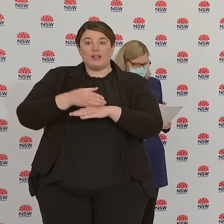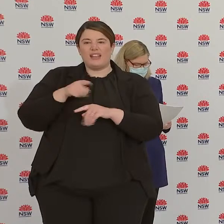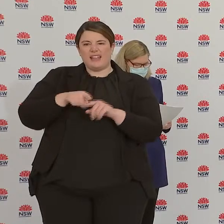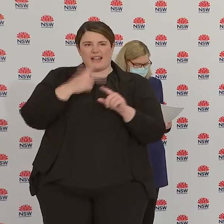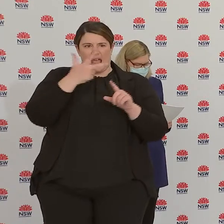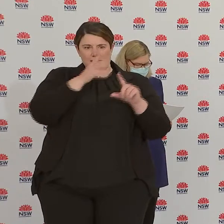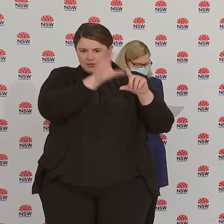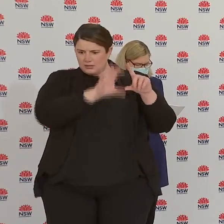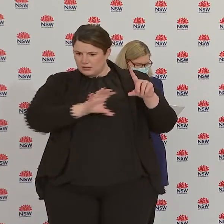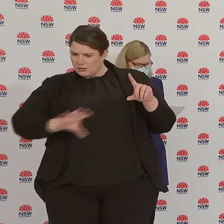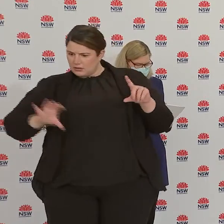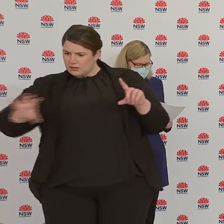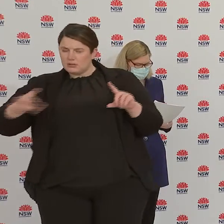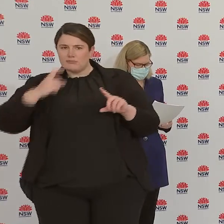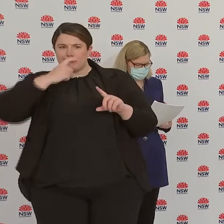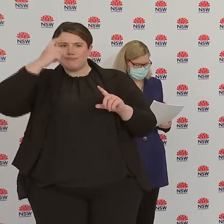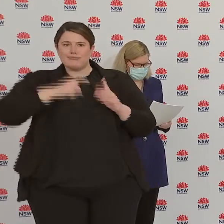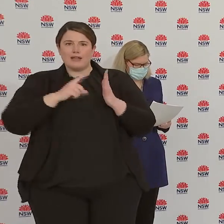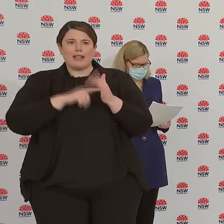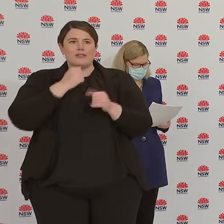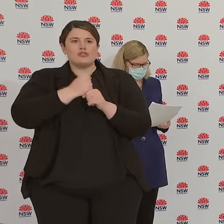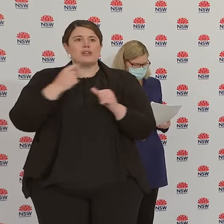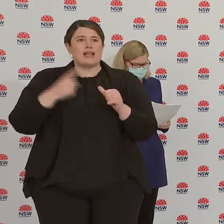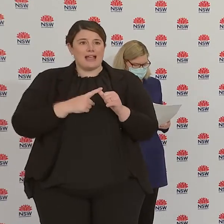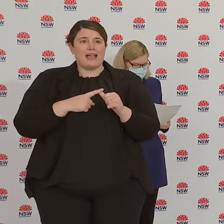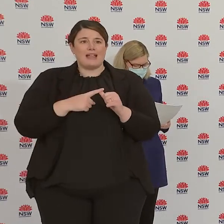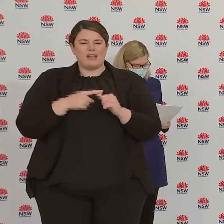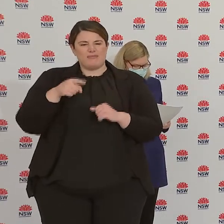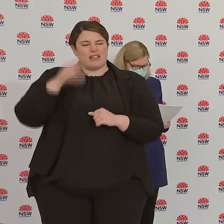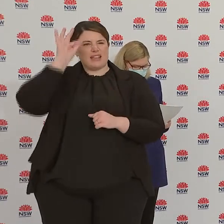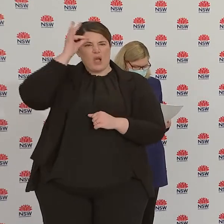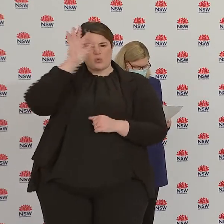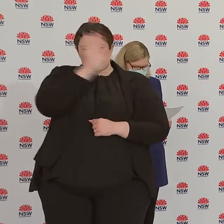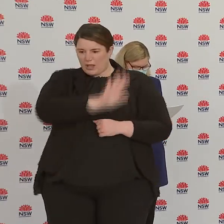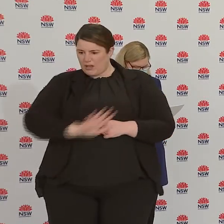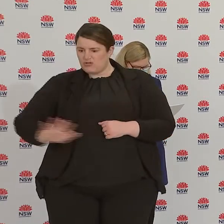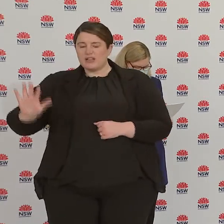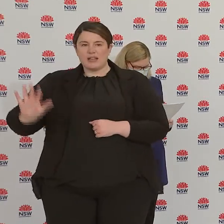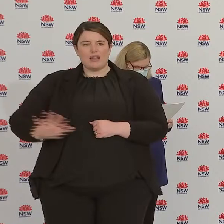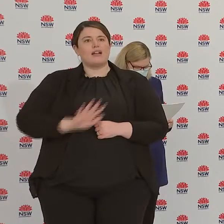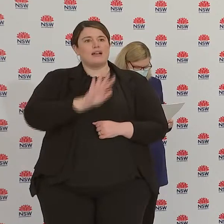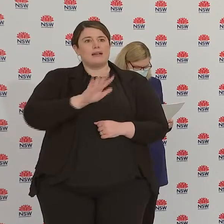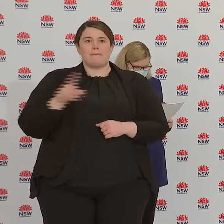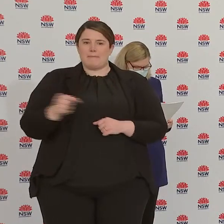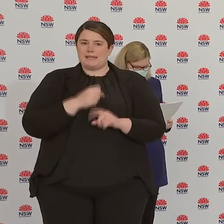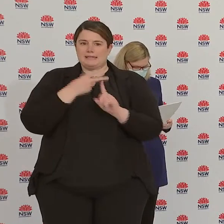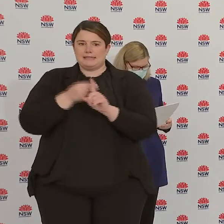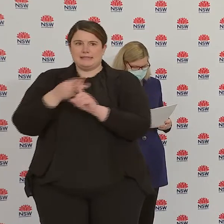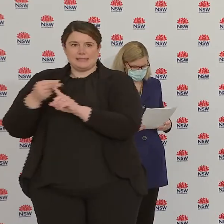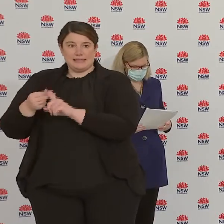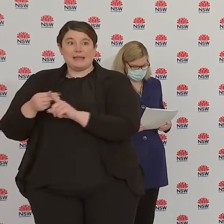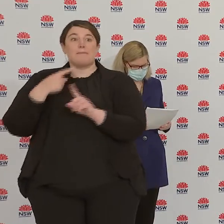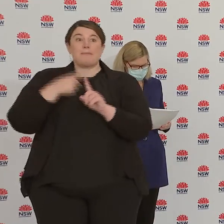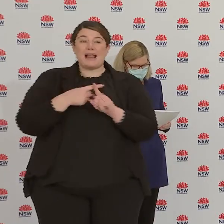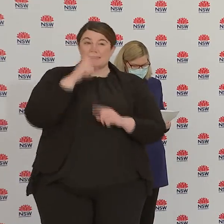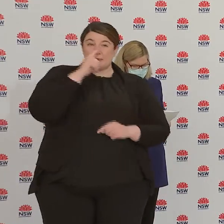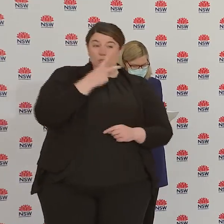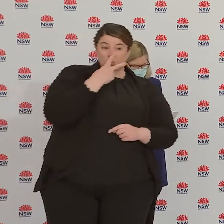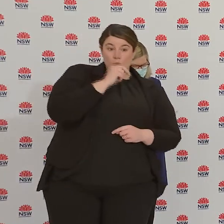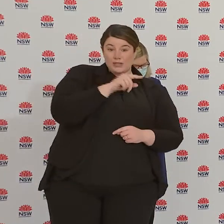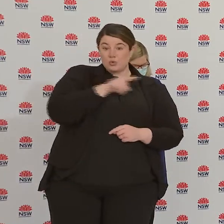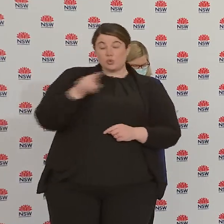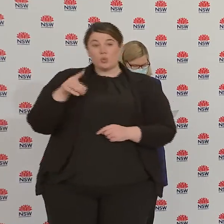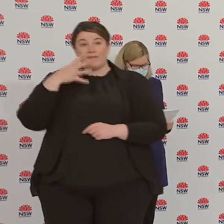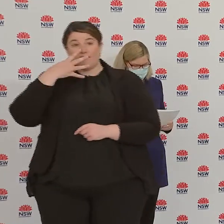out of those 8 local government areas in particular, but also people aged between 20 and 40. Unlike the